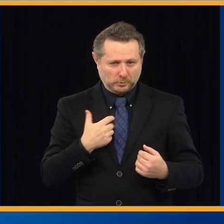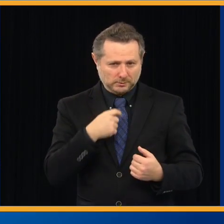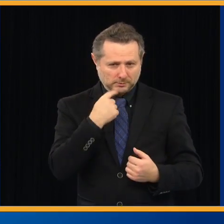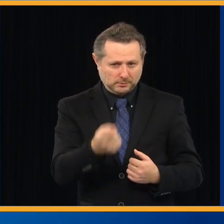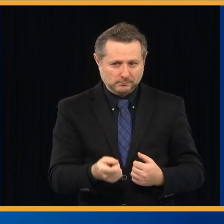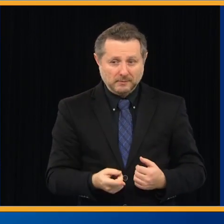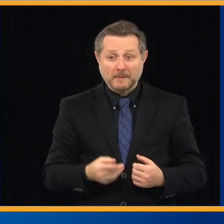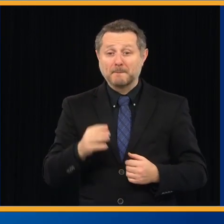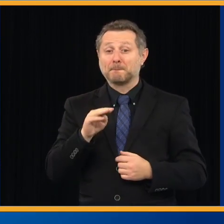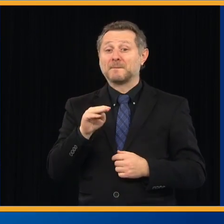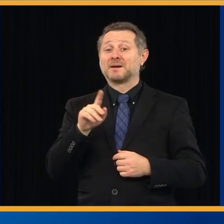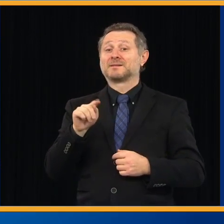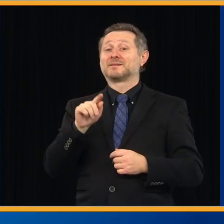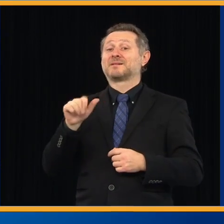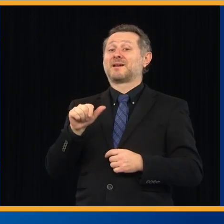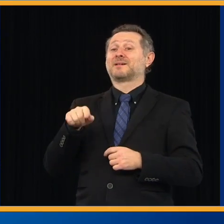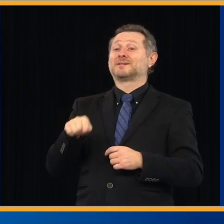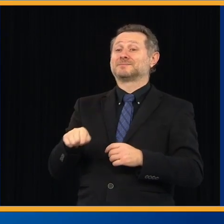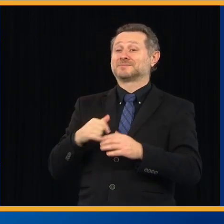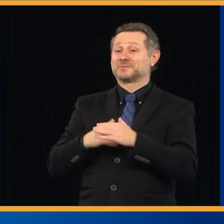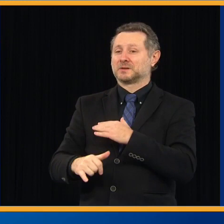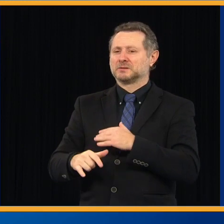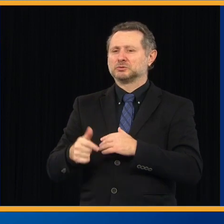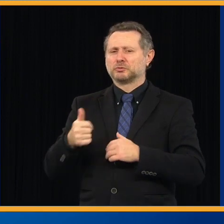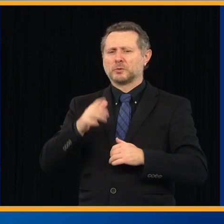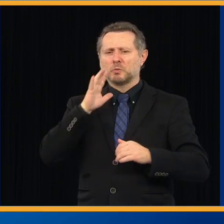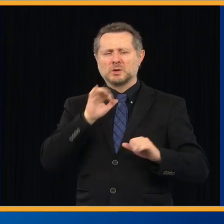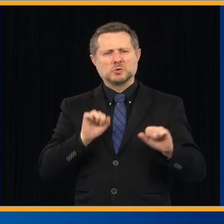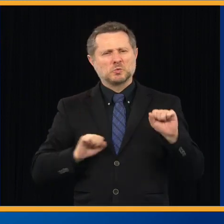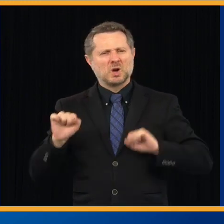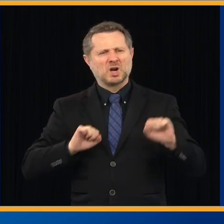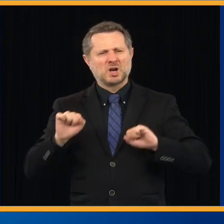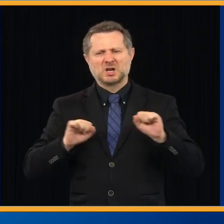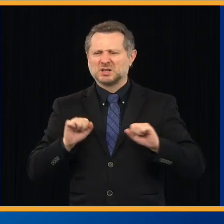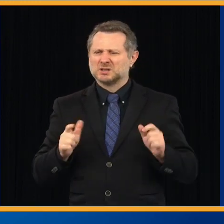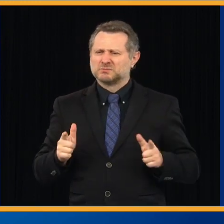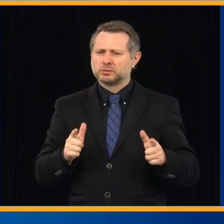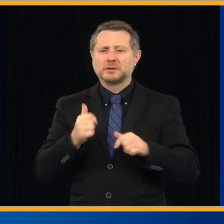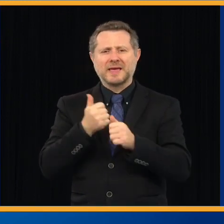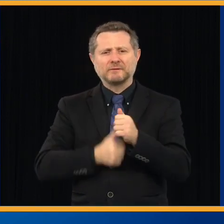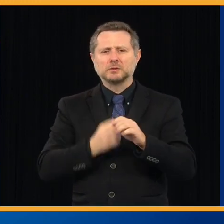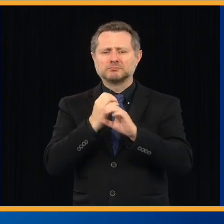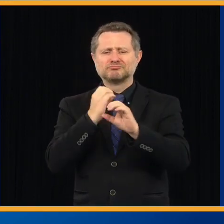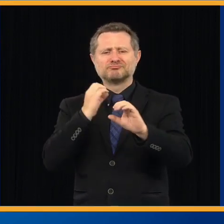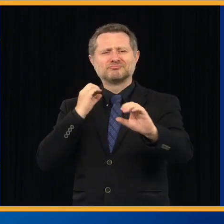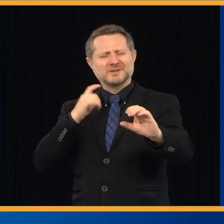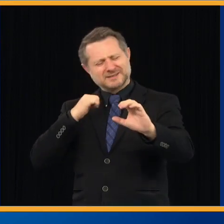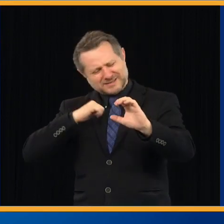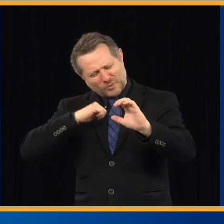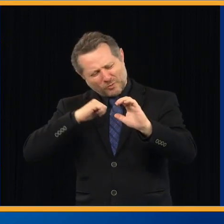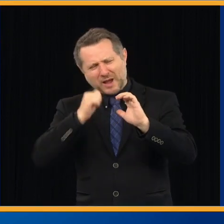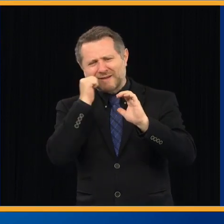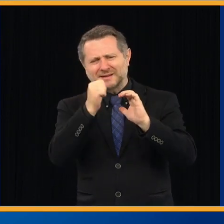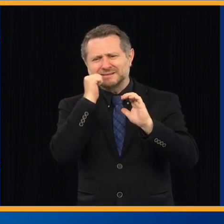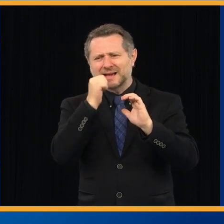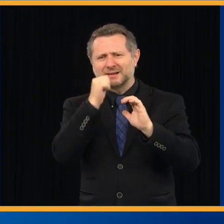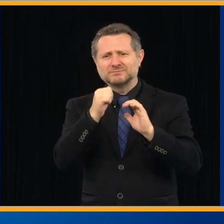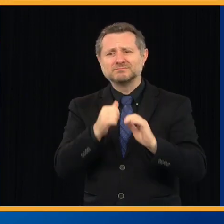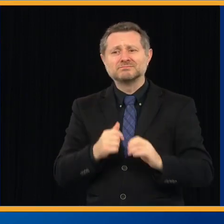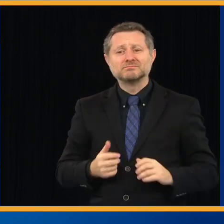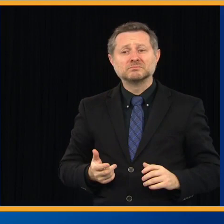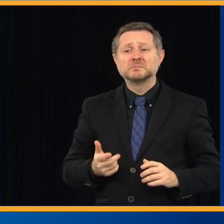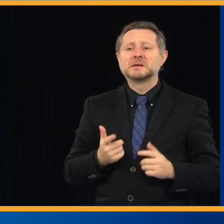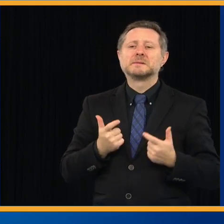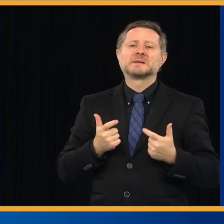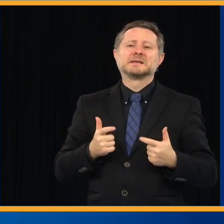MTA is going to be disinfecting every train 24 hours. This is such a monumental undertaking,